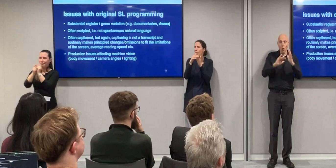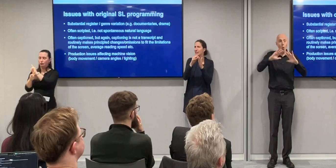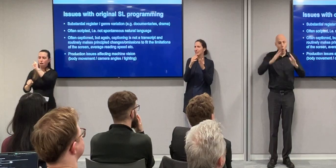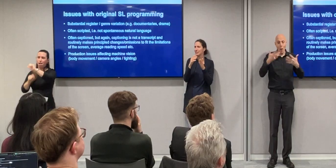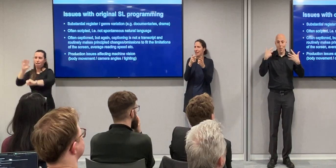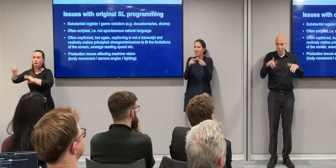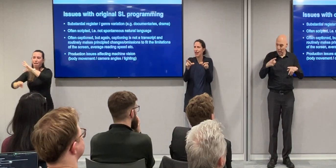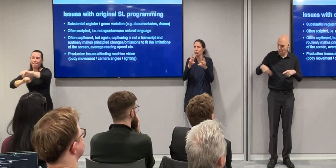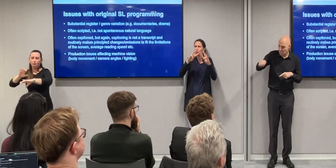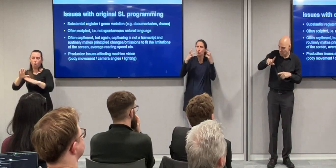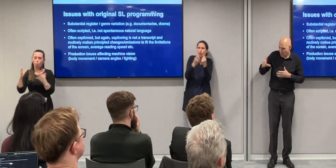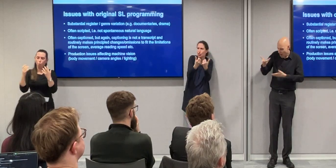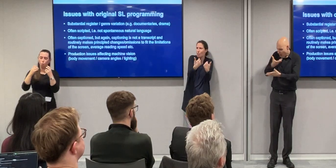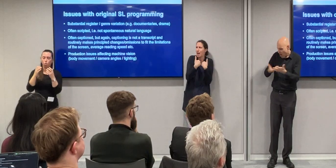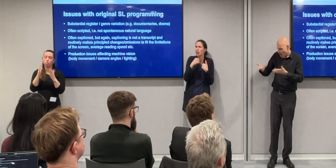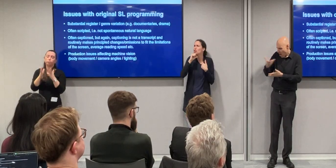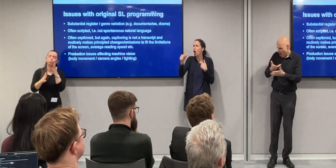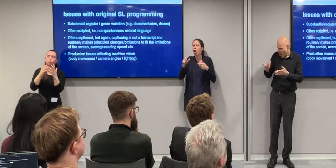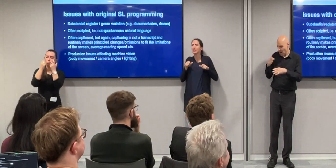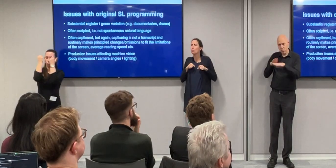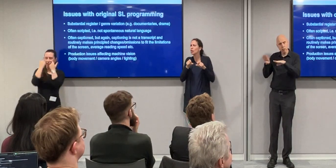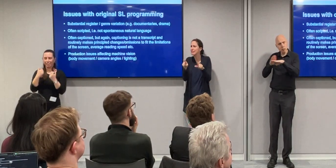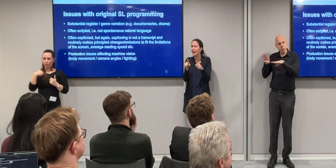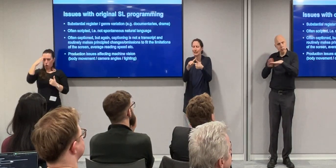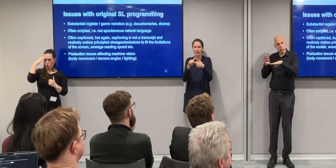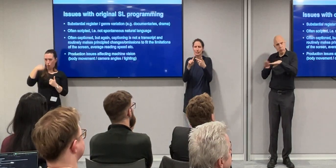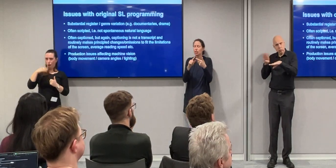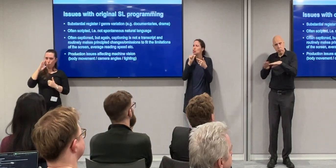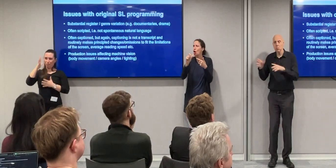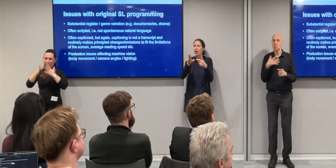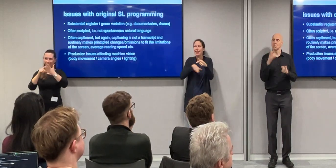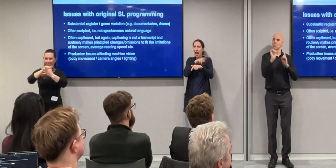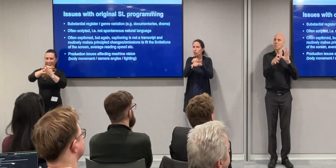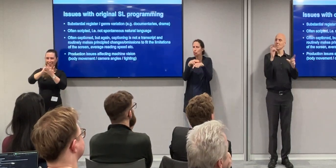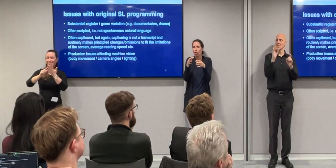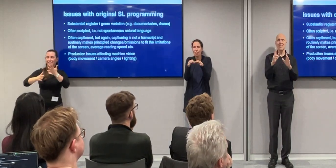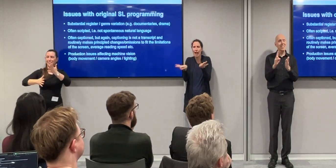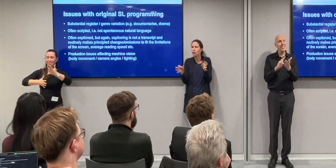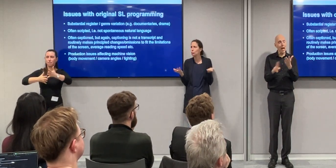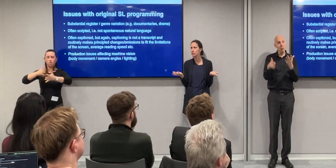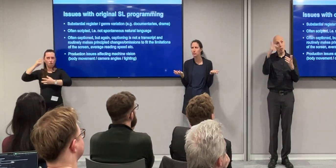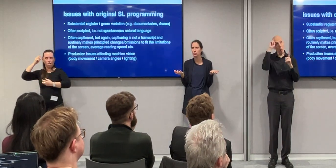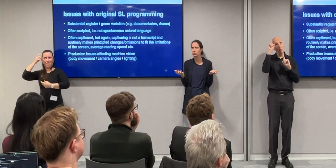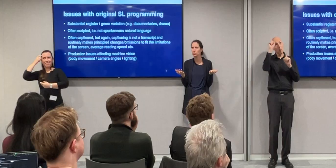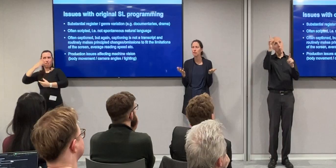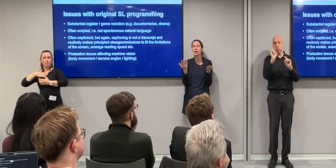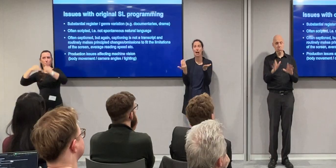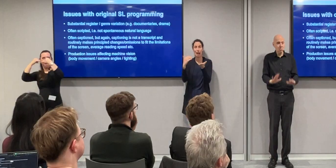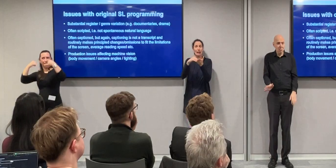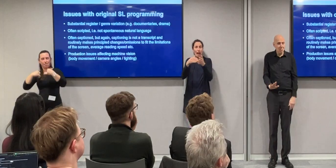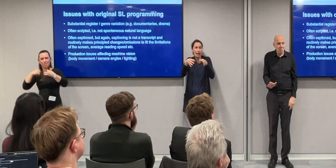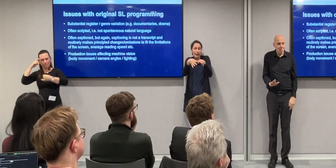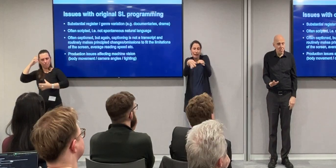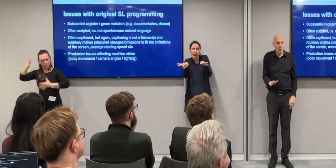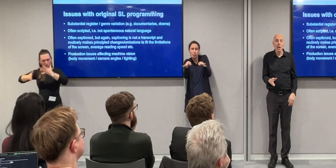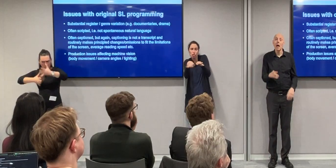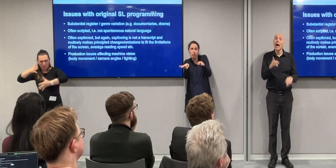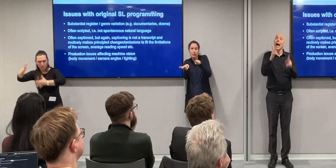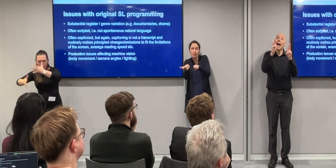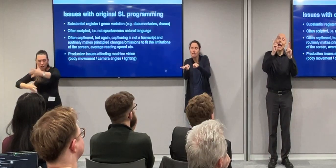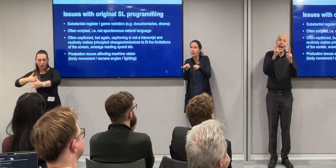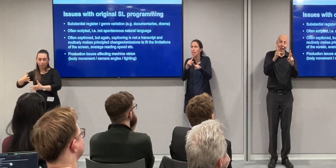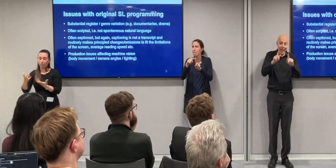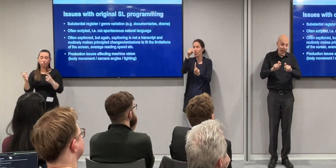beforehand. So they're not quite spontaneous. They're not quite natural language in that sense. Again, they will be captions, but in this